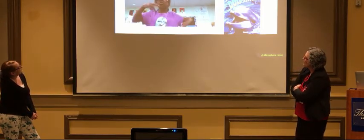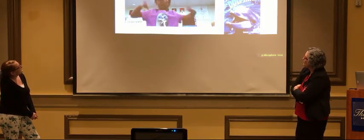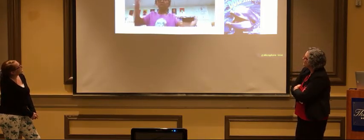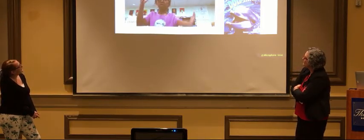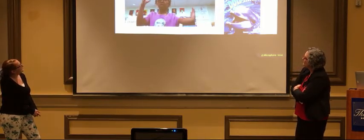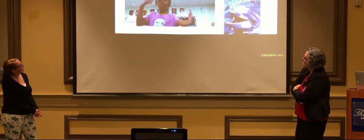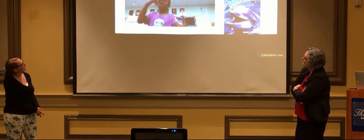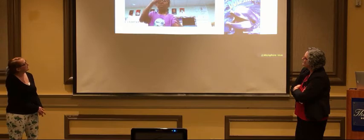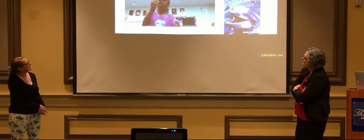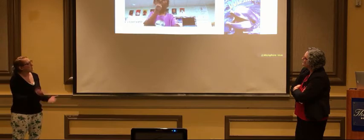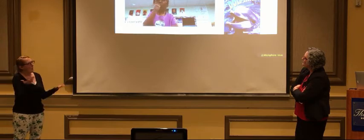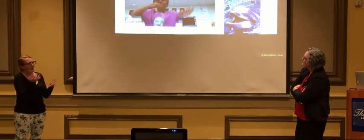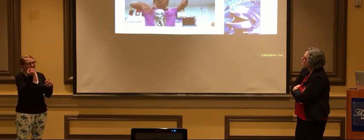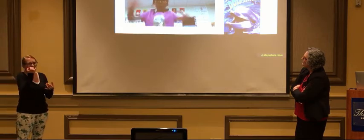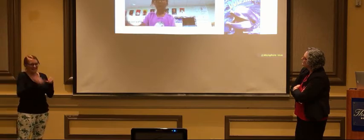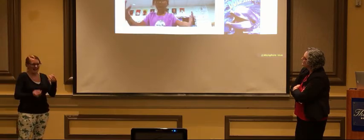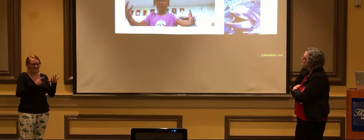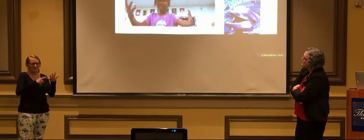They fish.